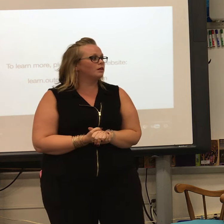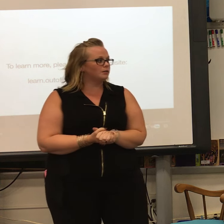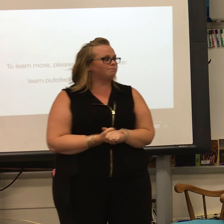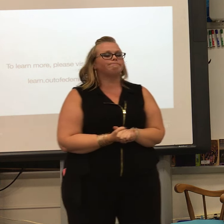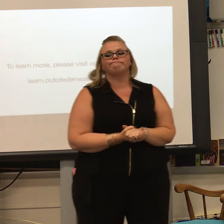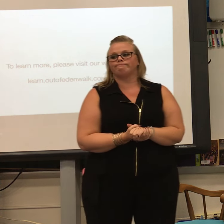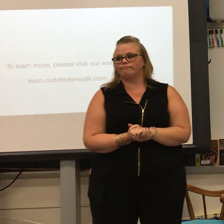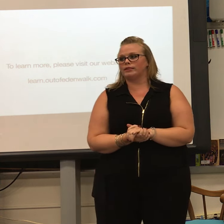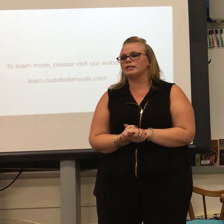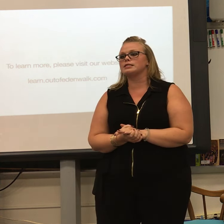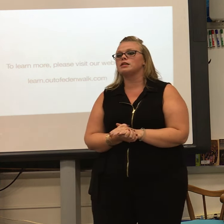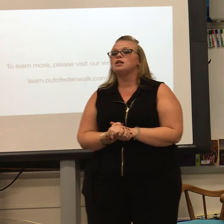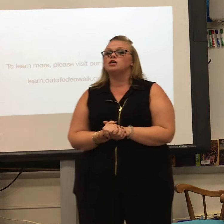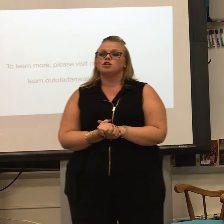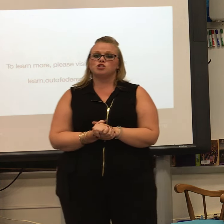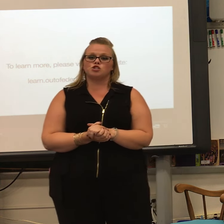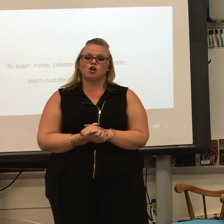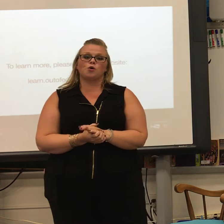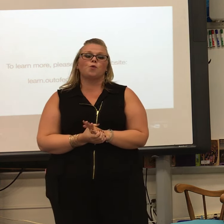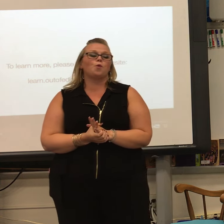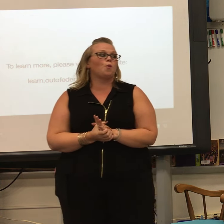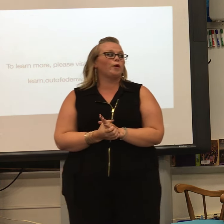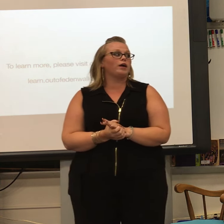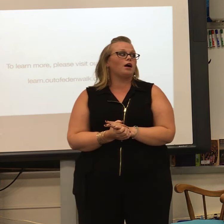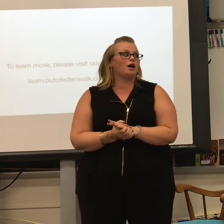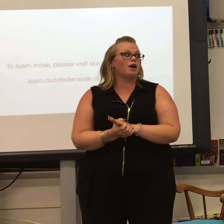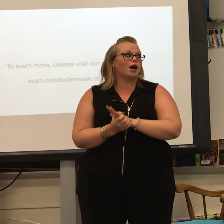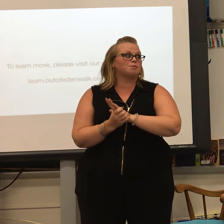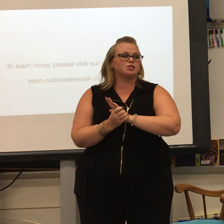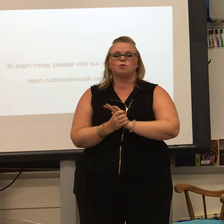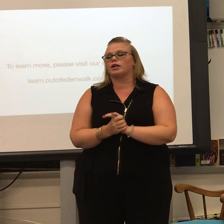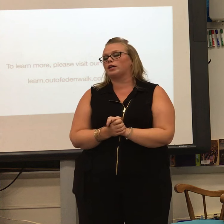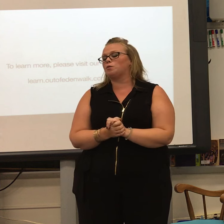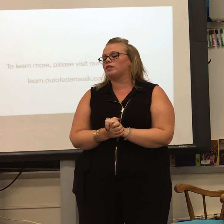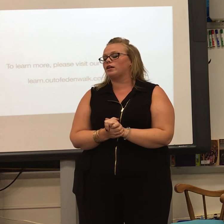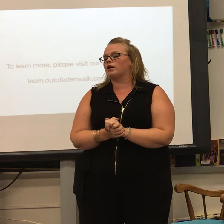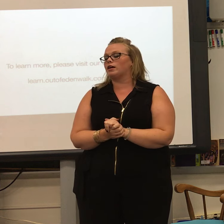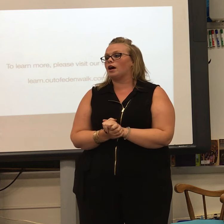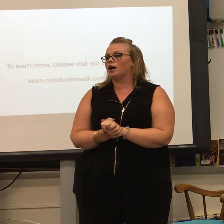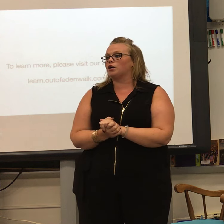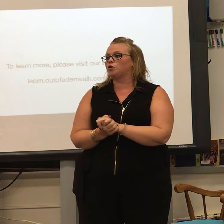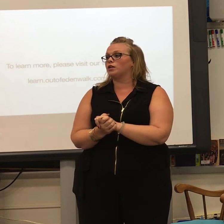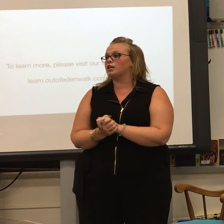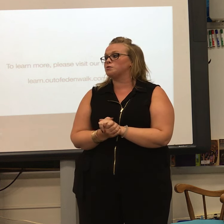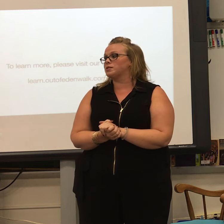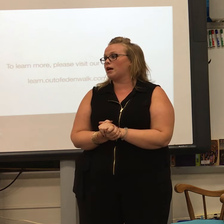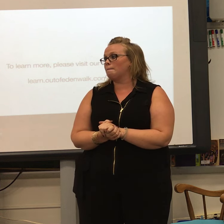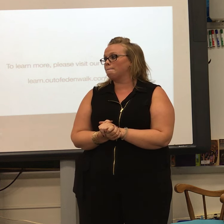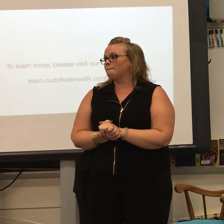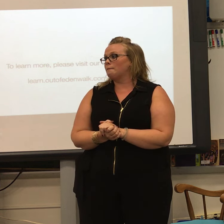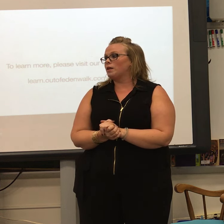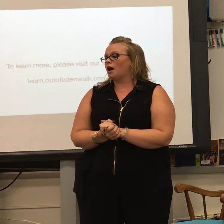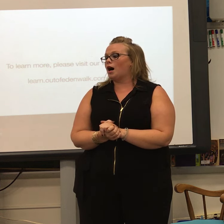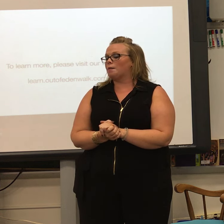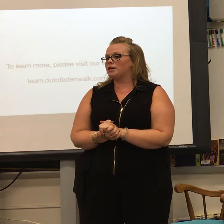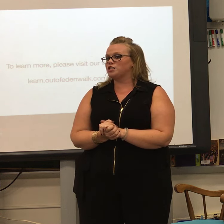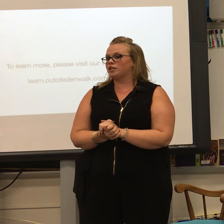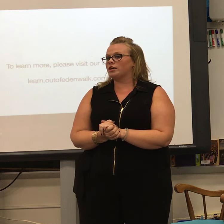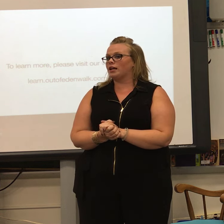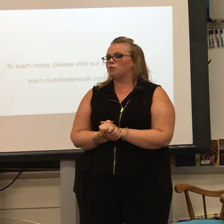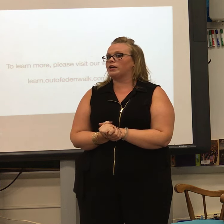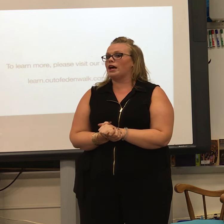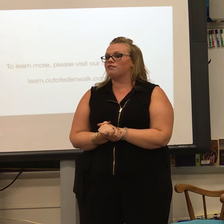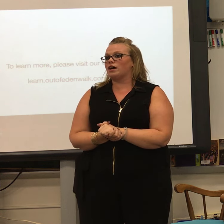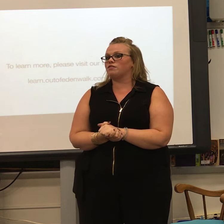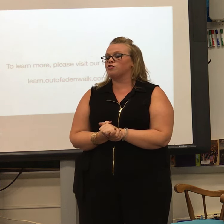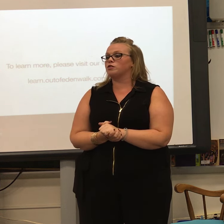informal online portfolio. Yes. Of so we are still working with getting Google Classroom set up. It's